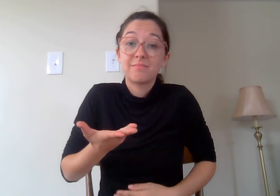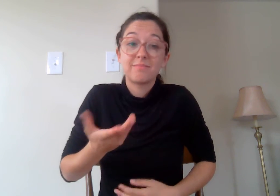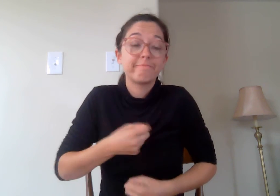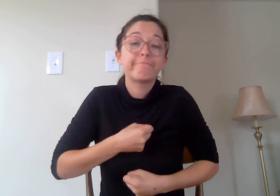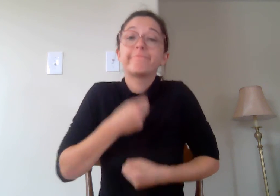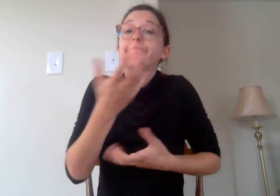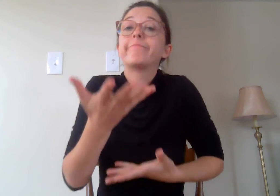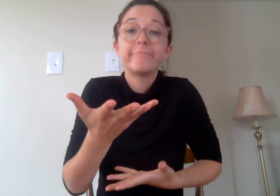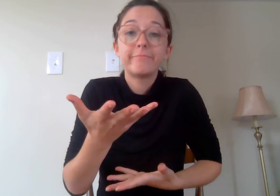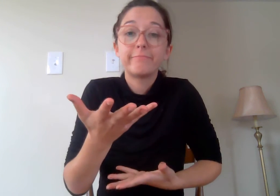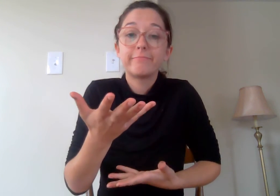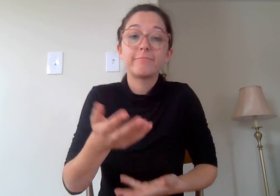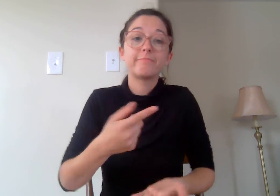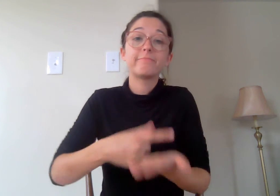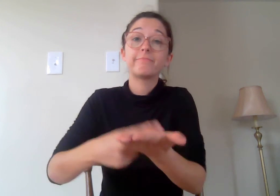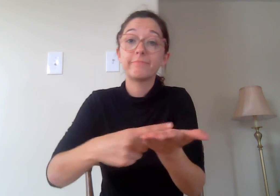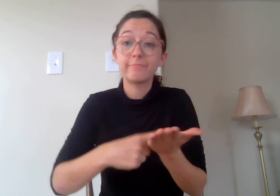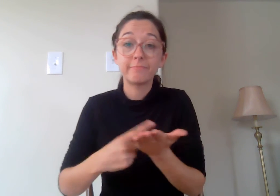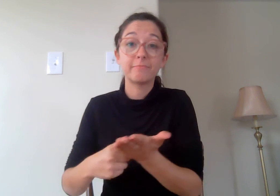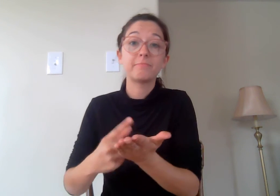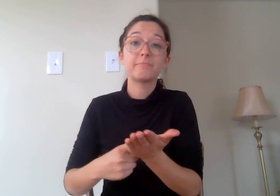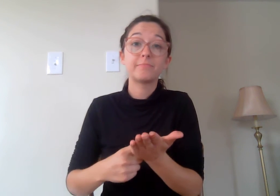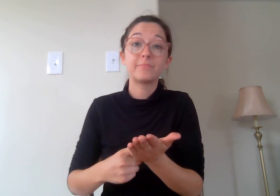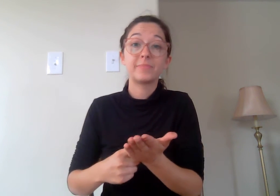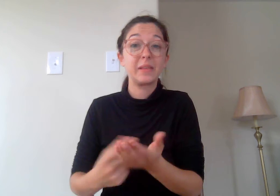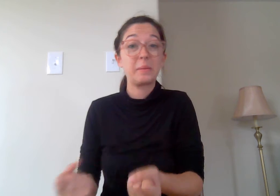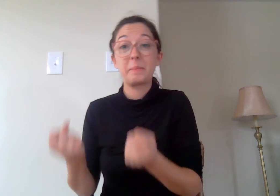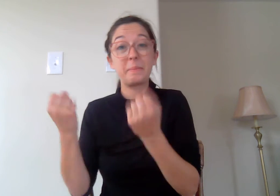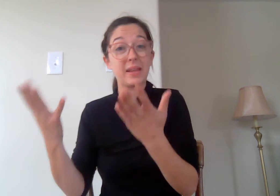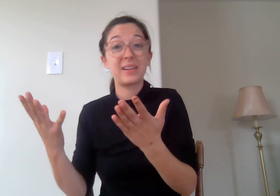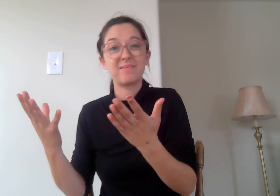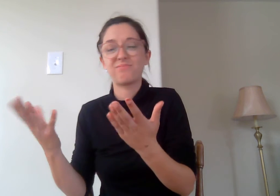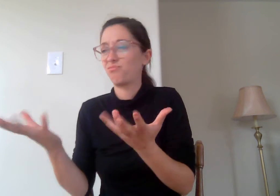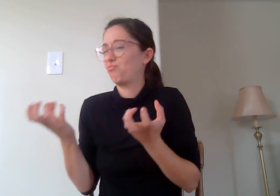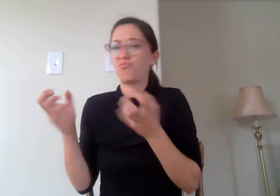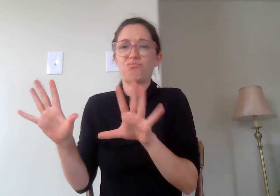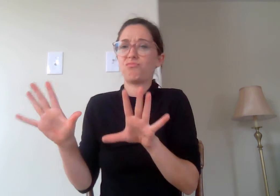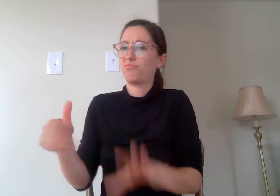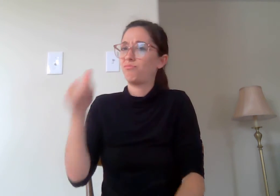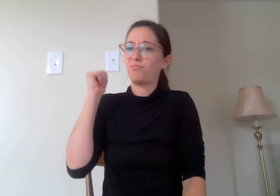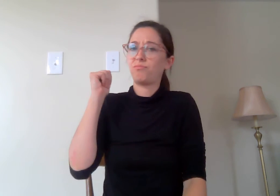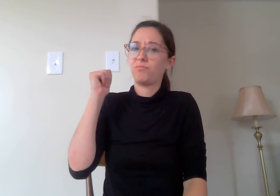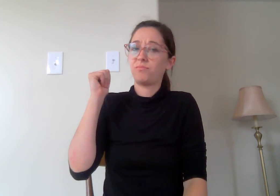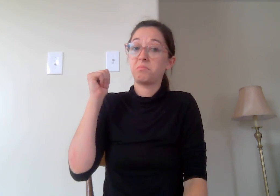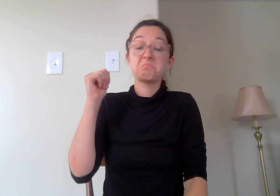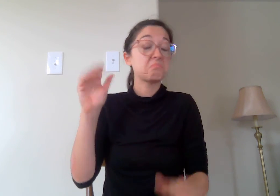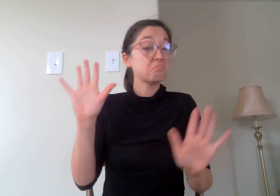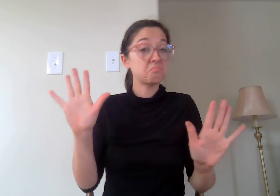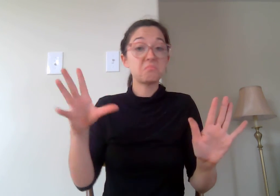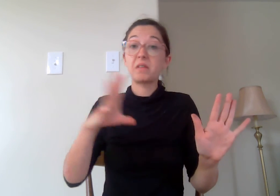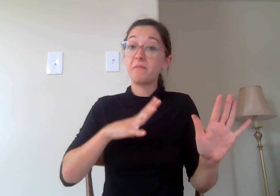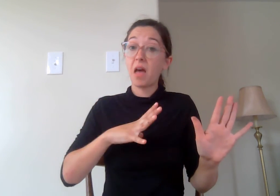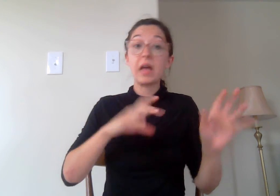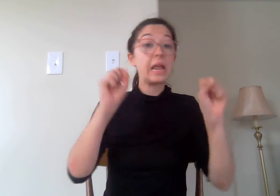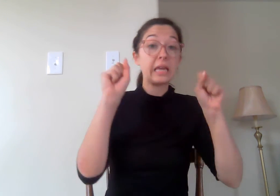physical. Okay, that's fine, because anywhere we interrupt this circuit is going to have positive effects assuming